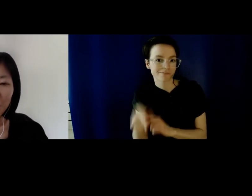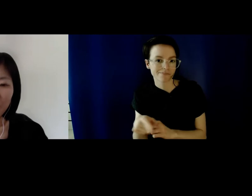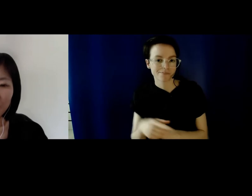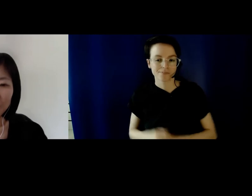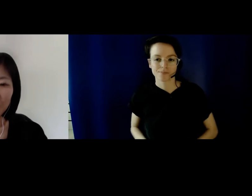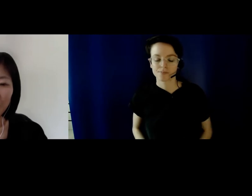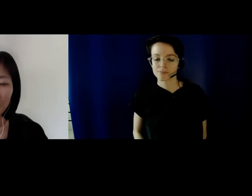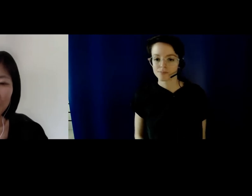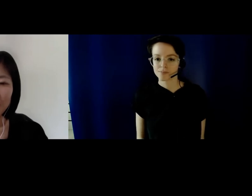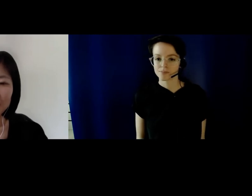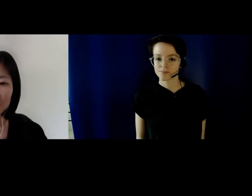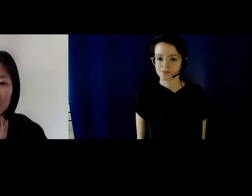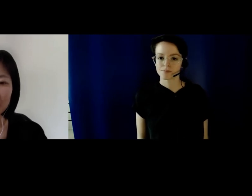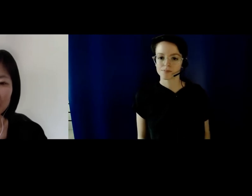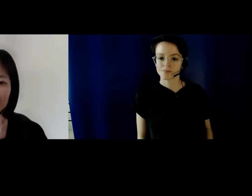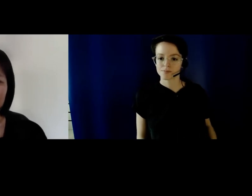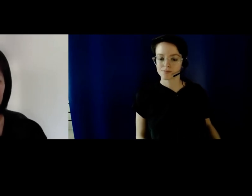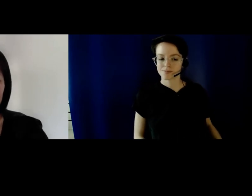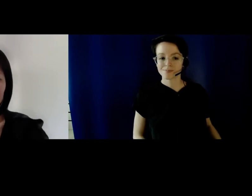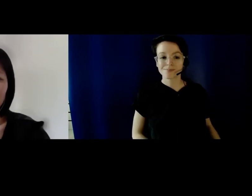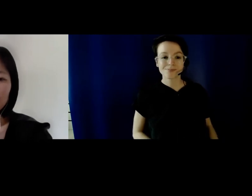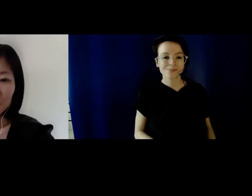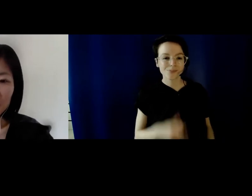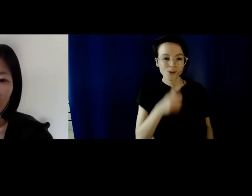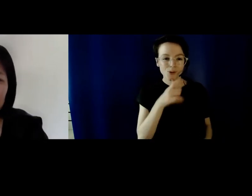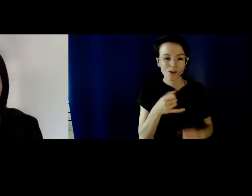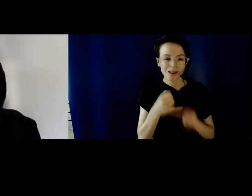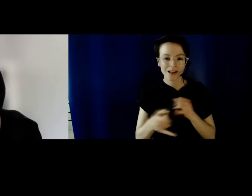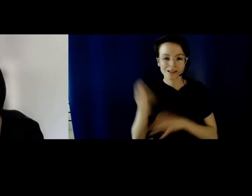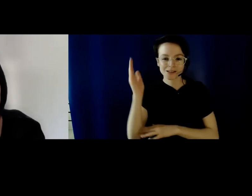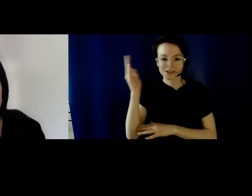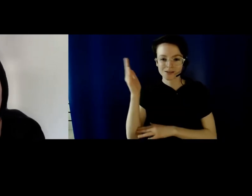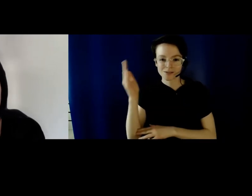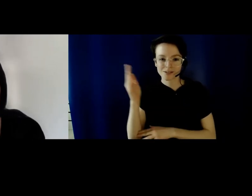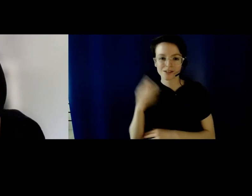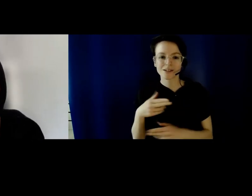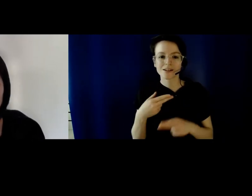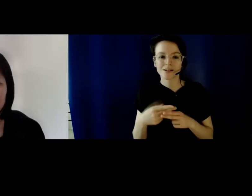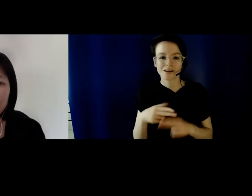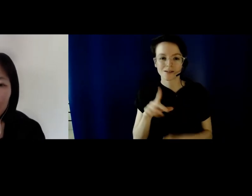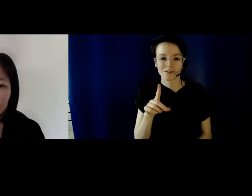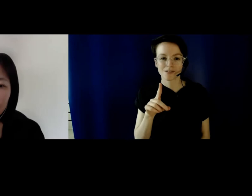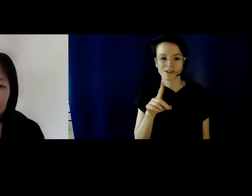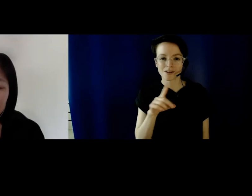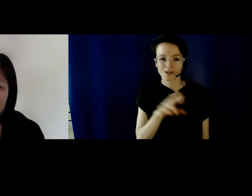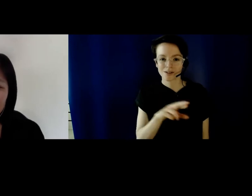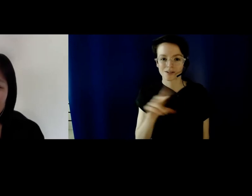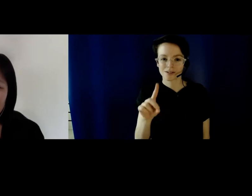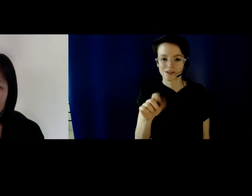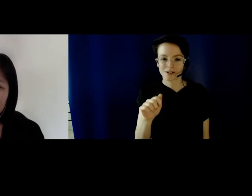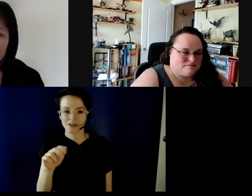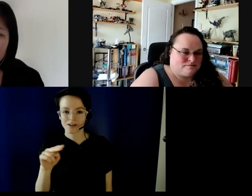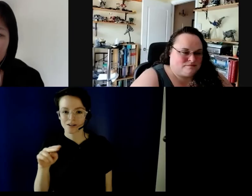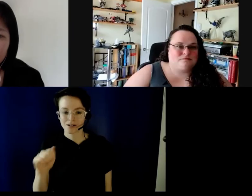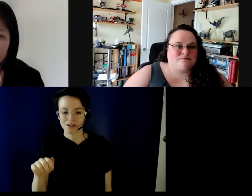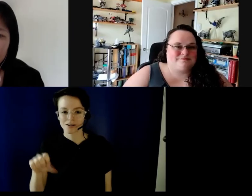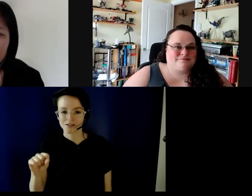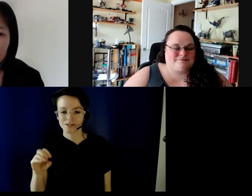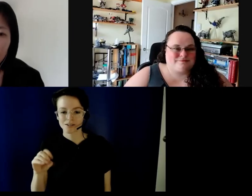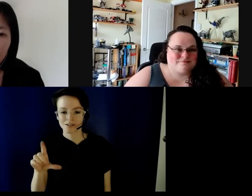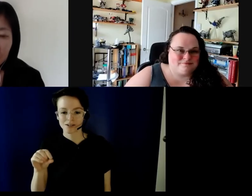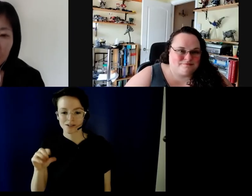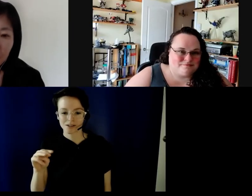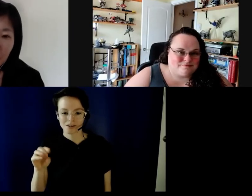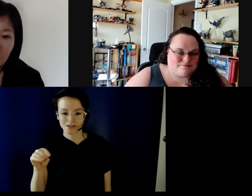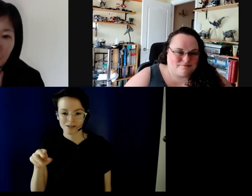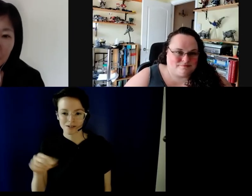Okay, so our last panelist is Dr. Donna Solomon. She's a Knowledge Translation Specialist and Researcher in the